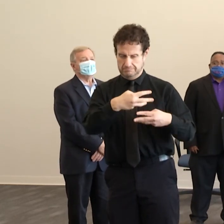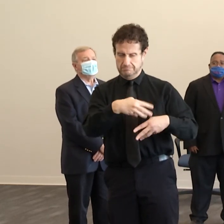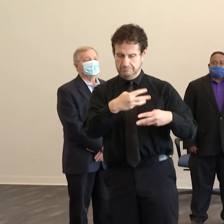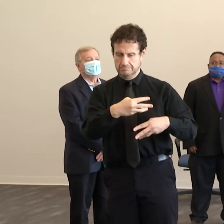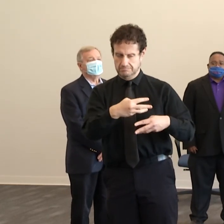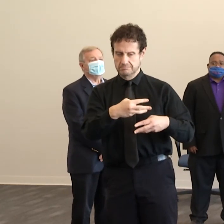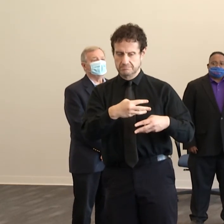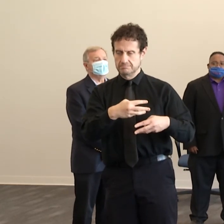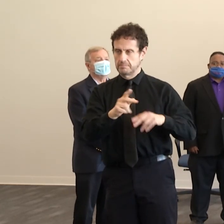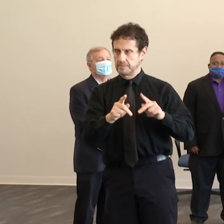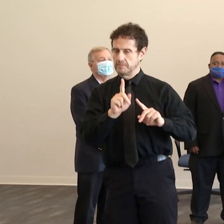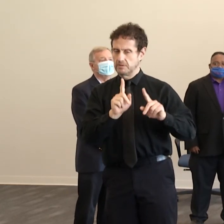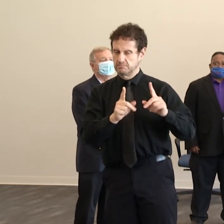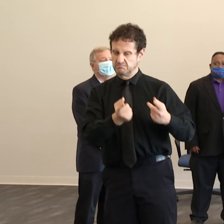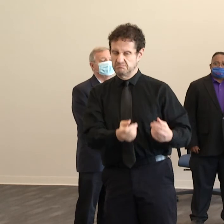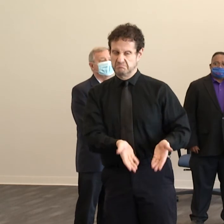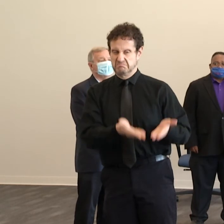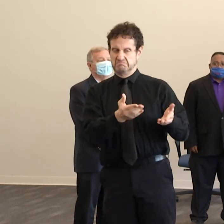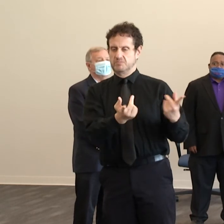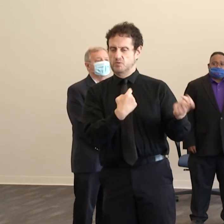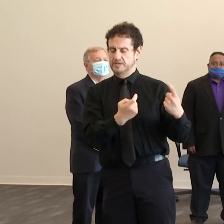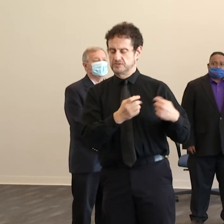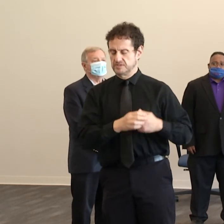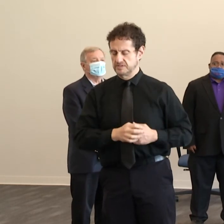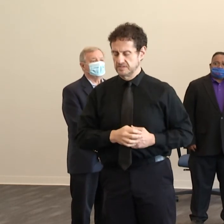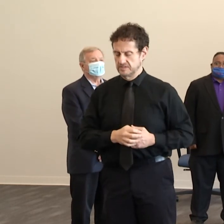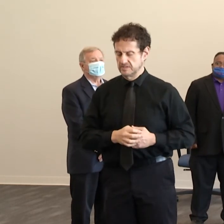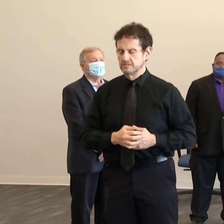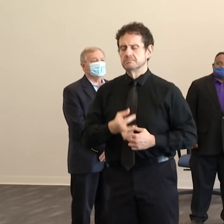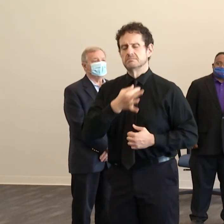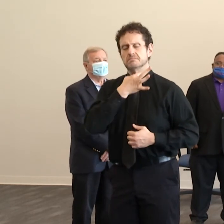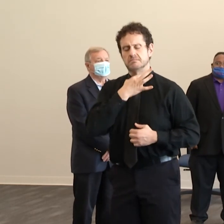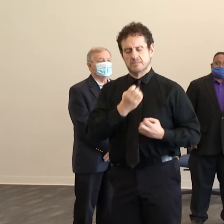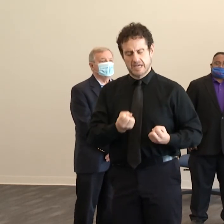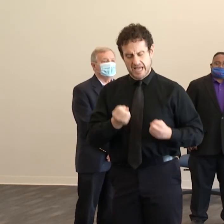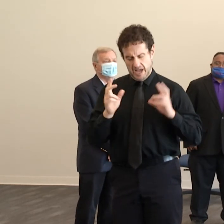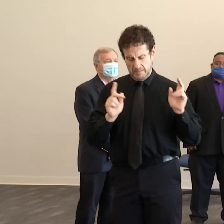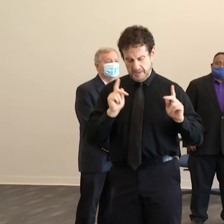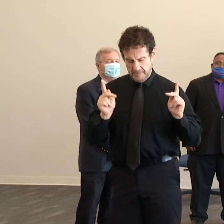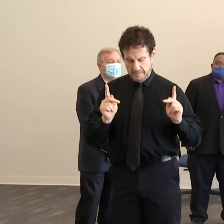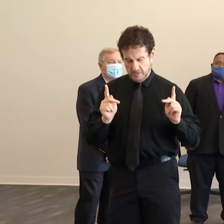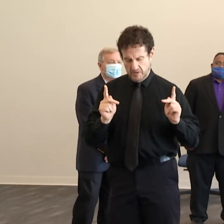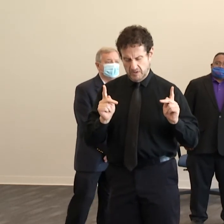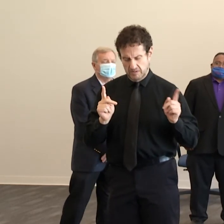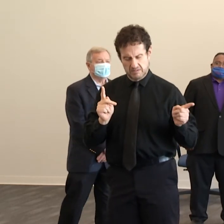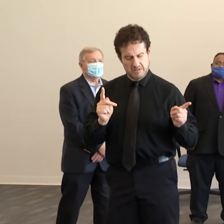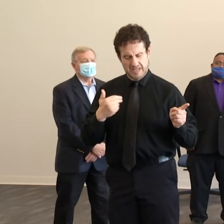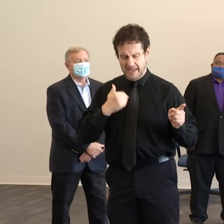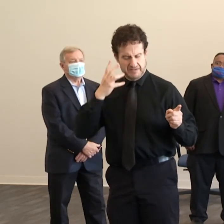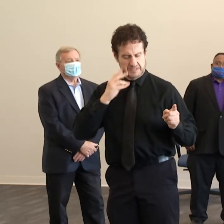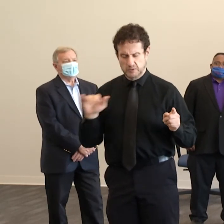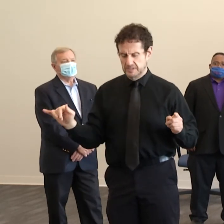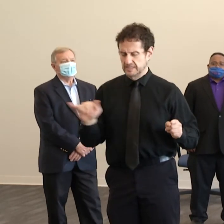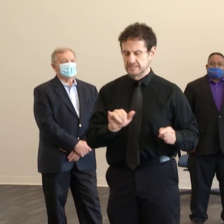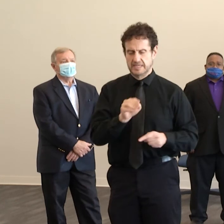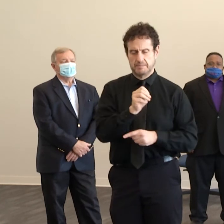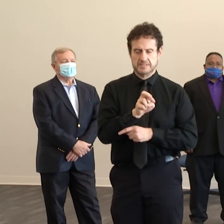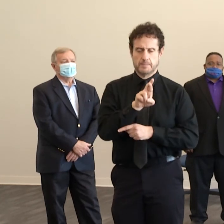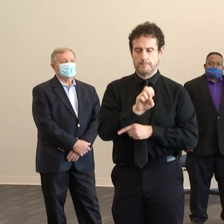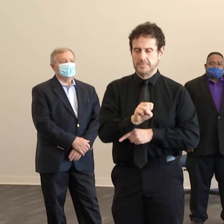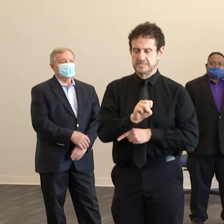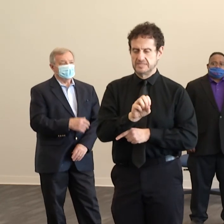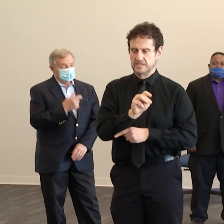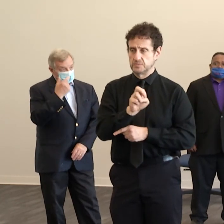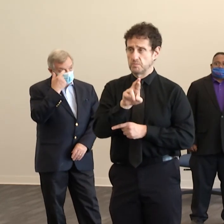is how many people are like Mrs. Moore? How many people are in that position in